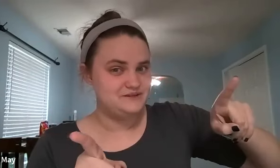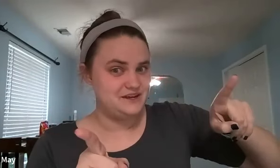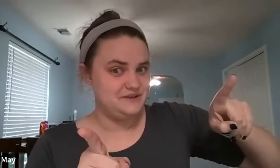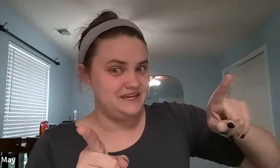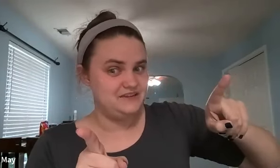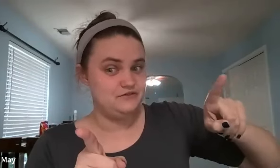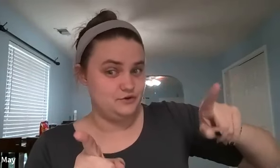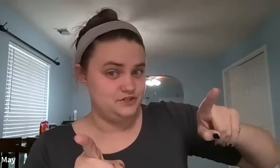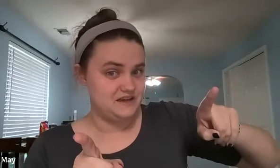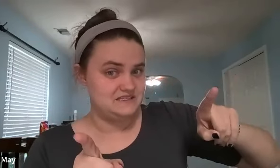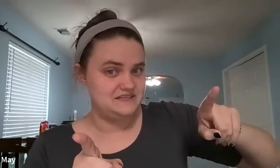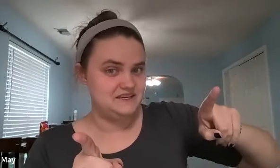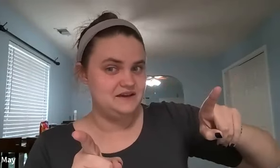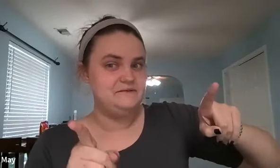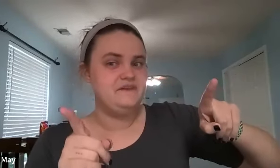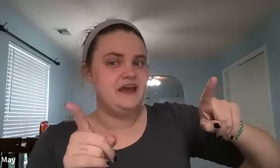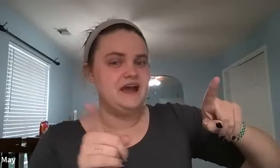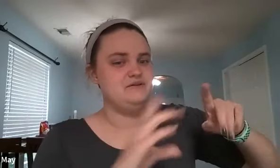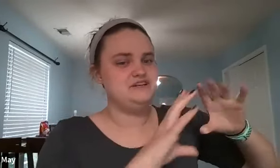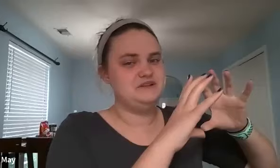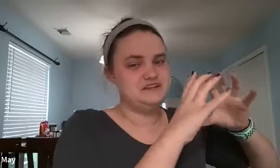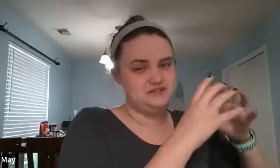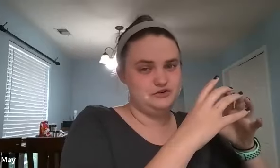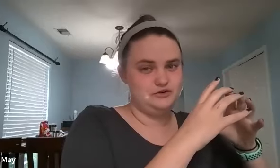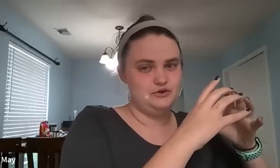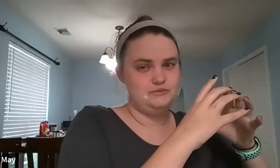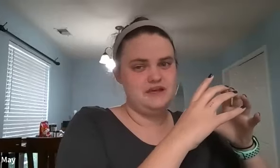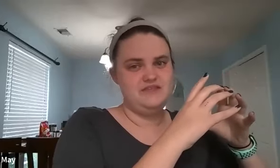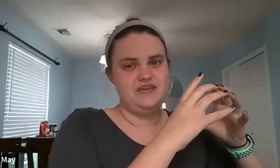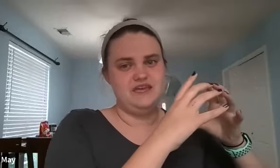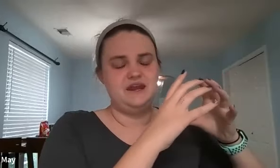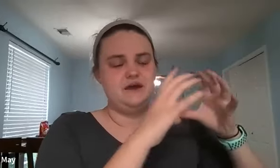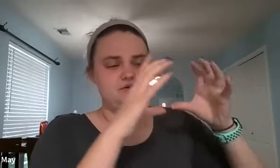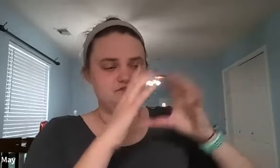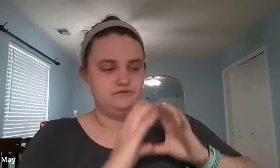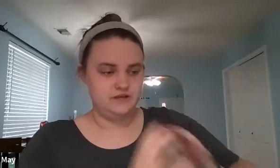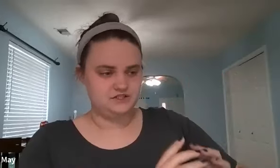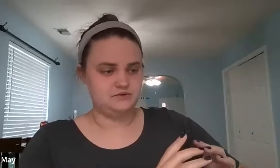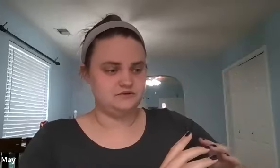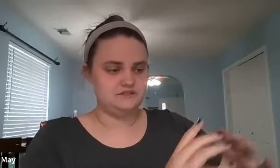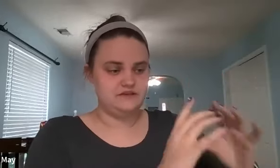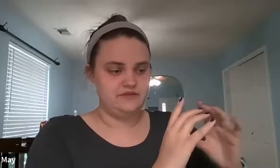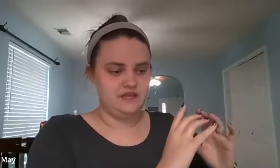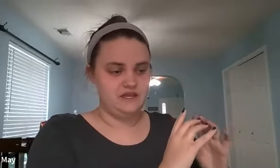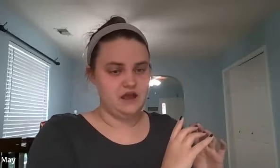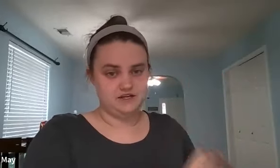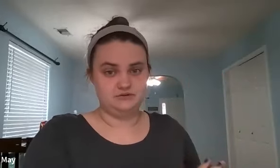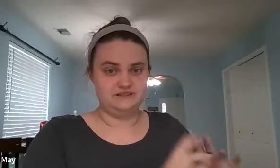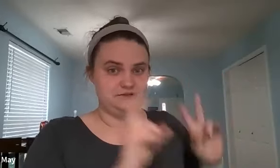to tell me any other fruits you guys can think of. I only do like a certain group, and then we'll do vegetables and then actual different